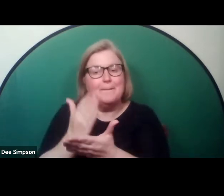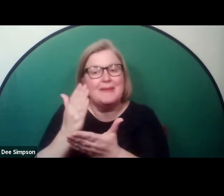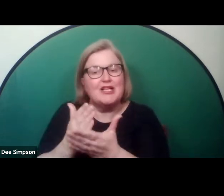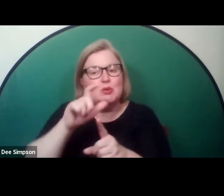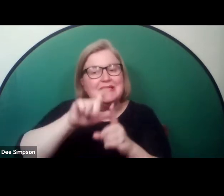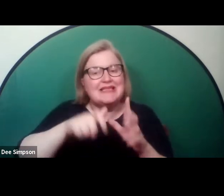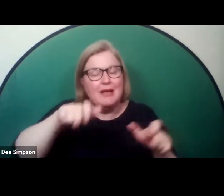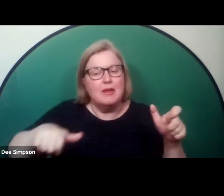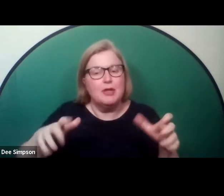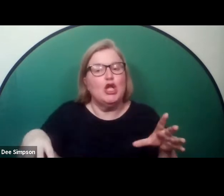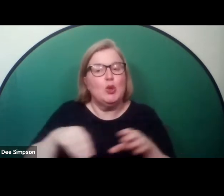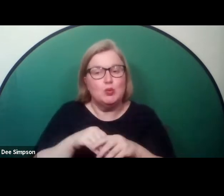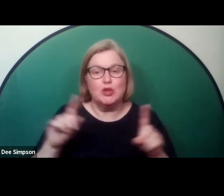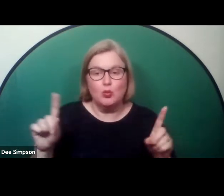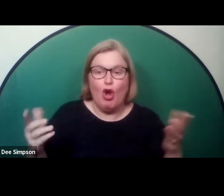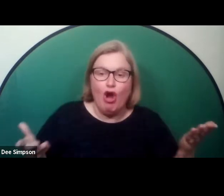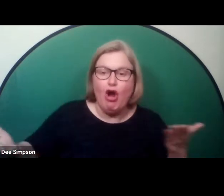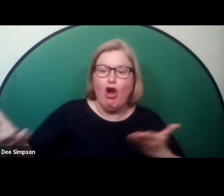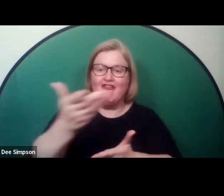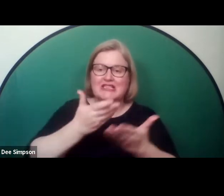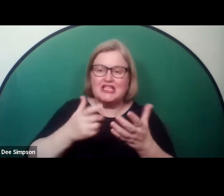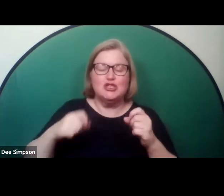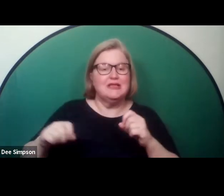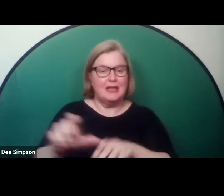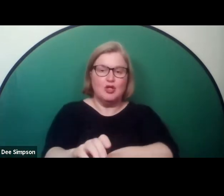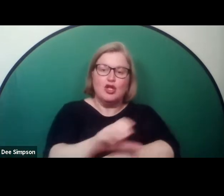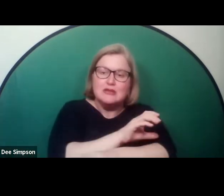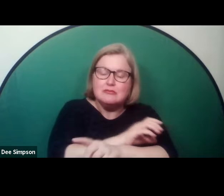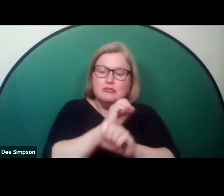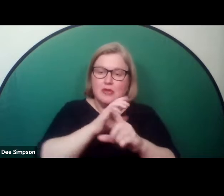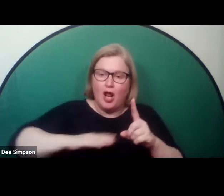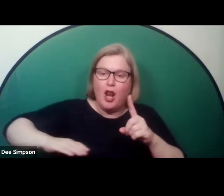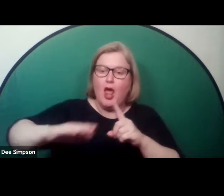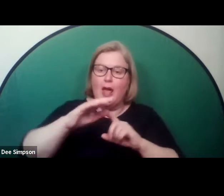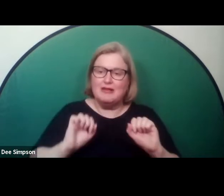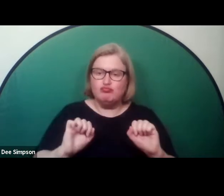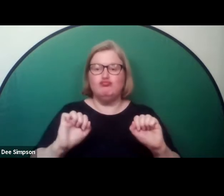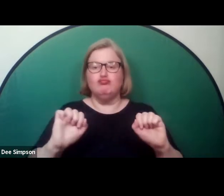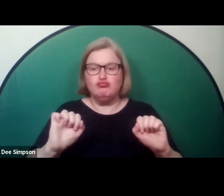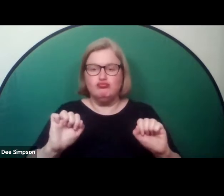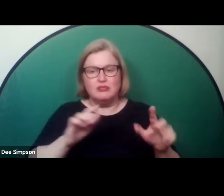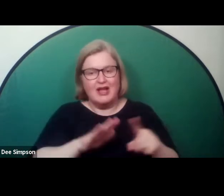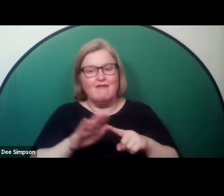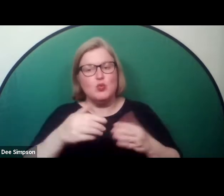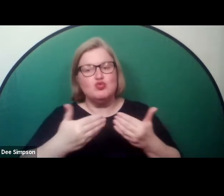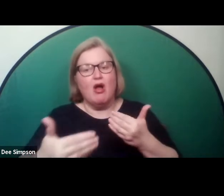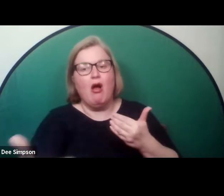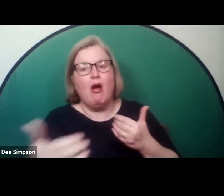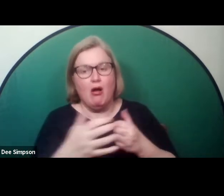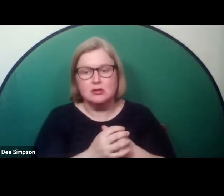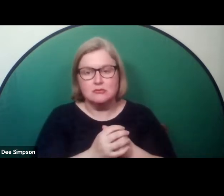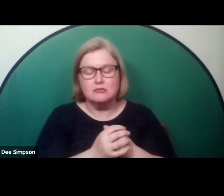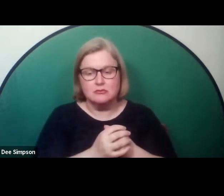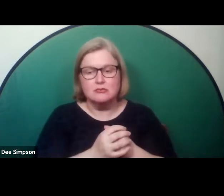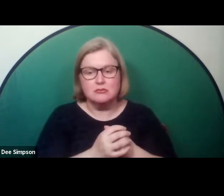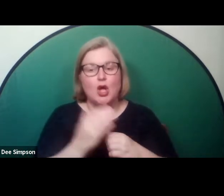disabled people are included in conversations about climate resilient futures. So we say that inclusive design